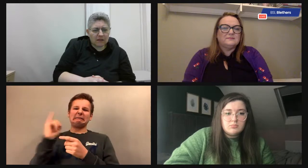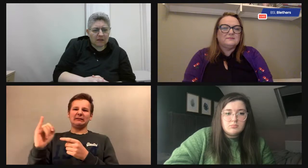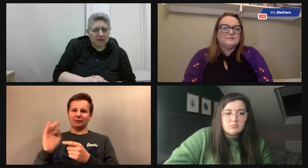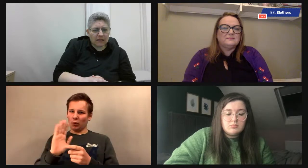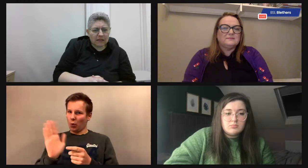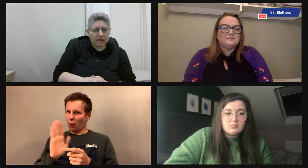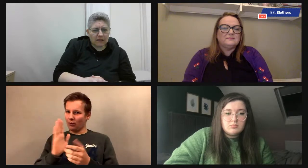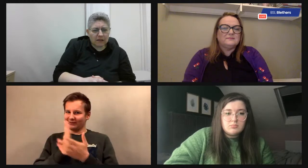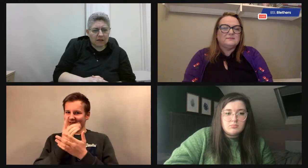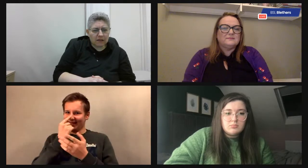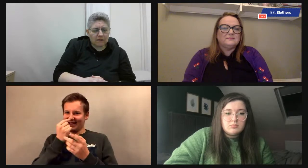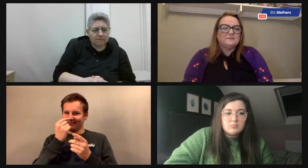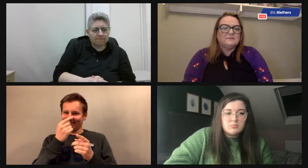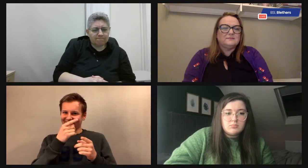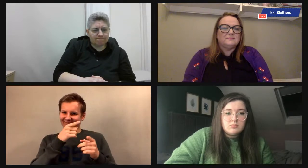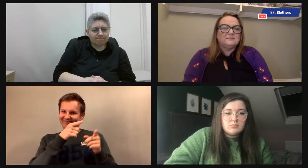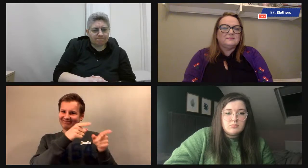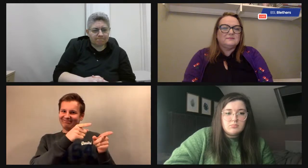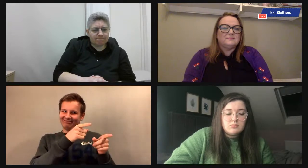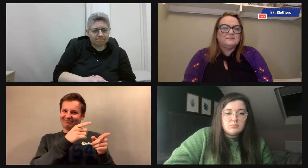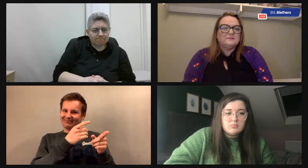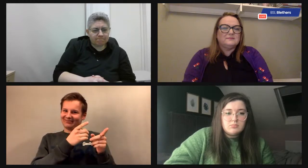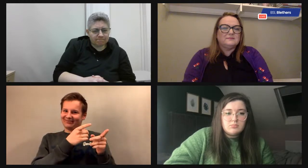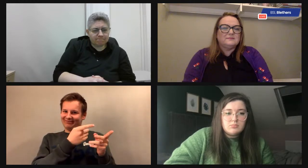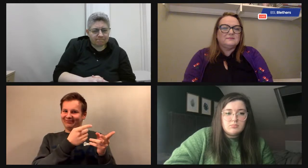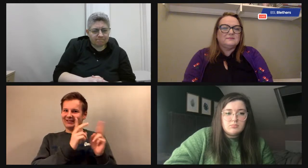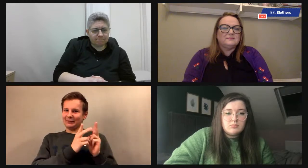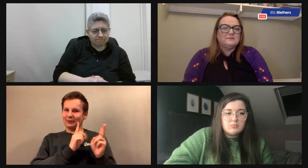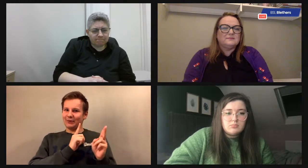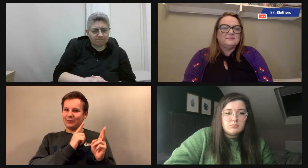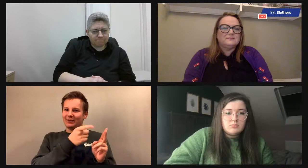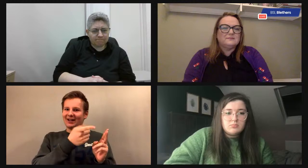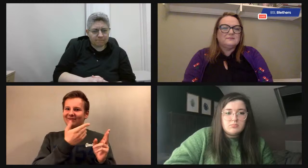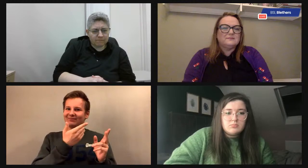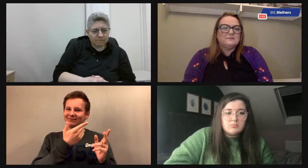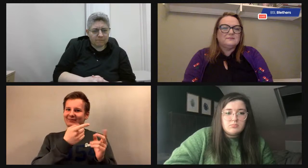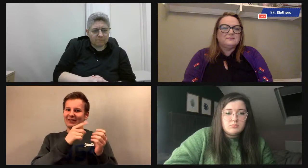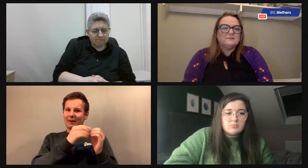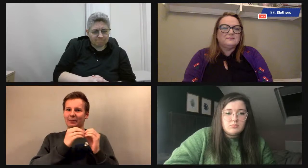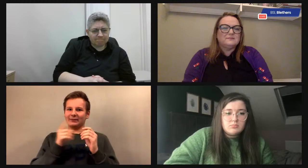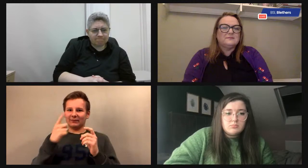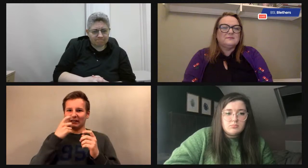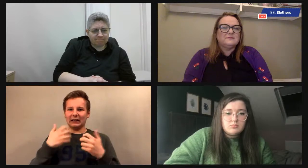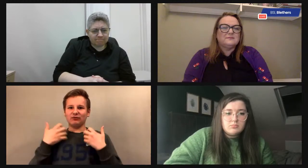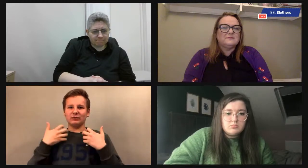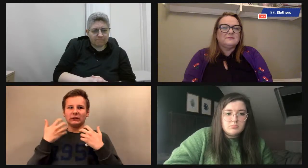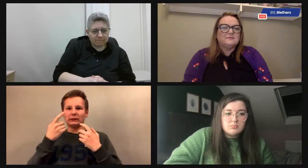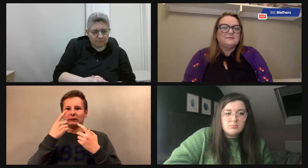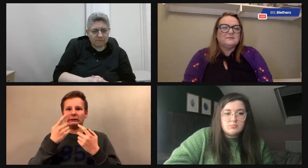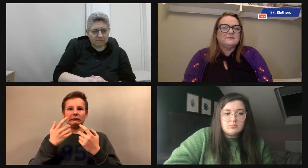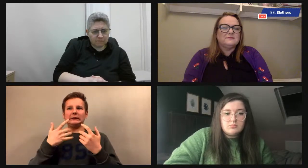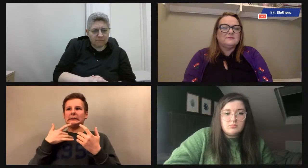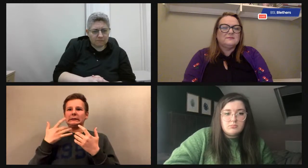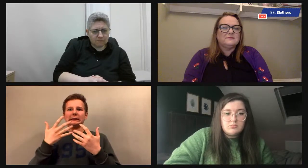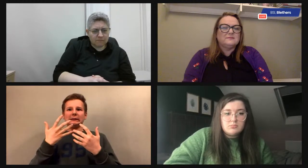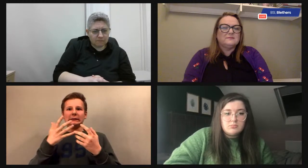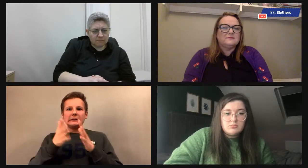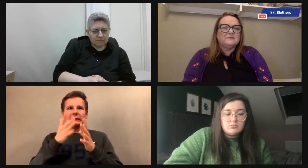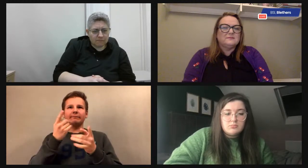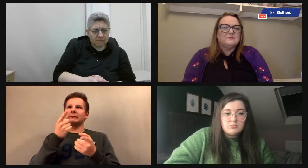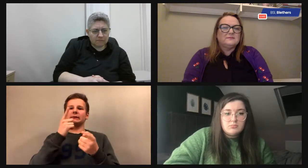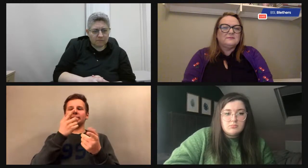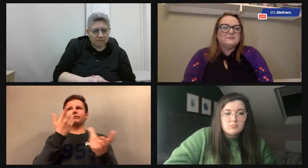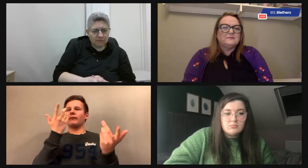what happens is you end up just maybe it could be you're the one that gets the blame as